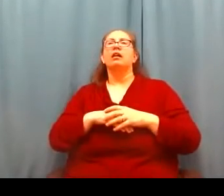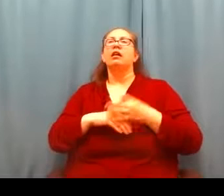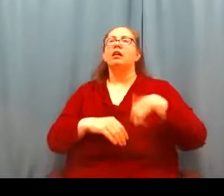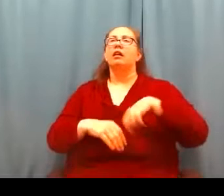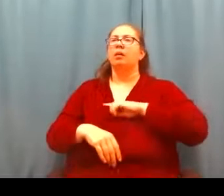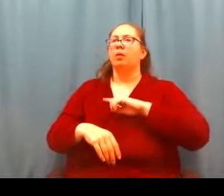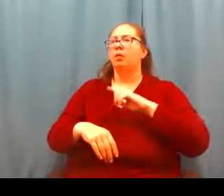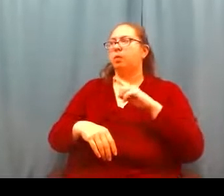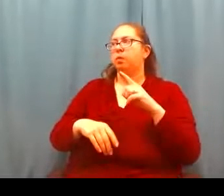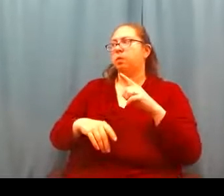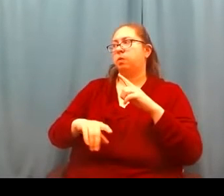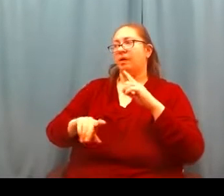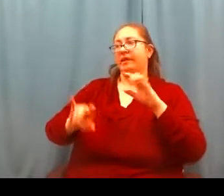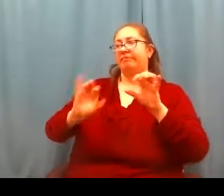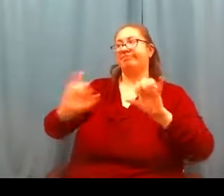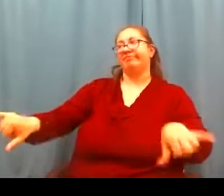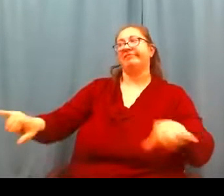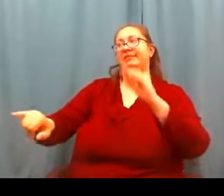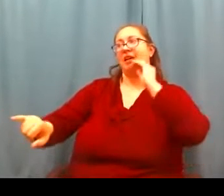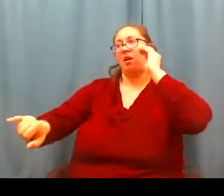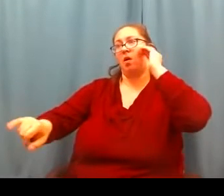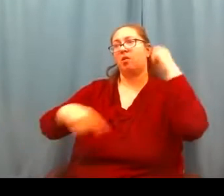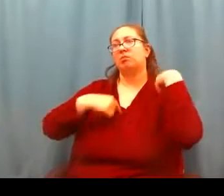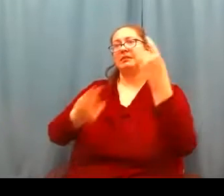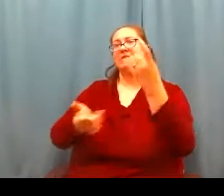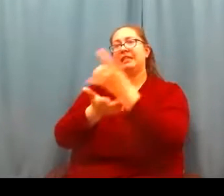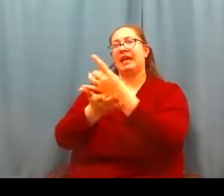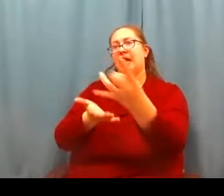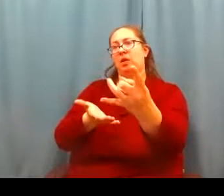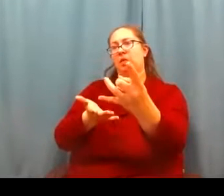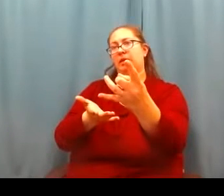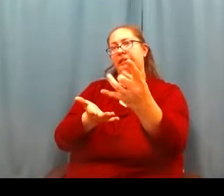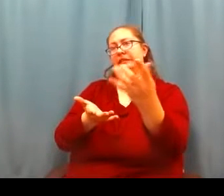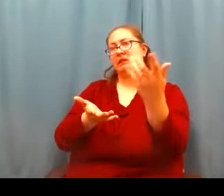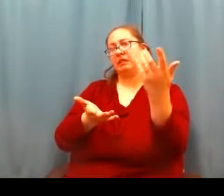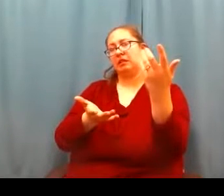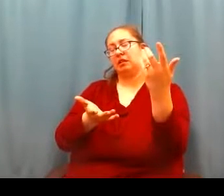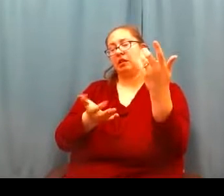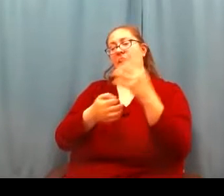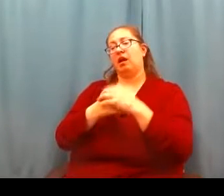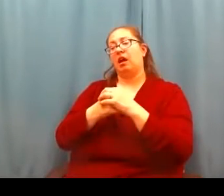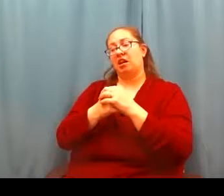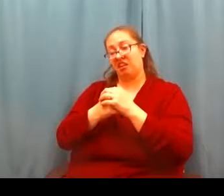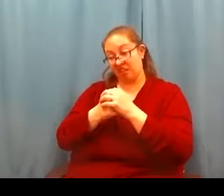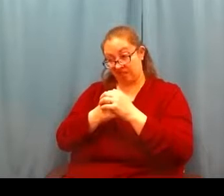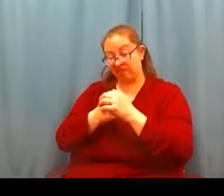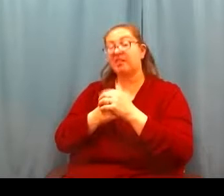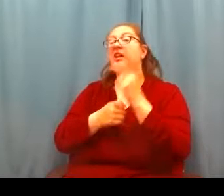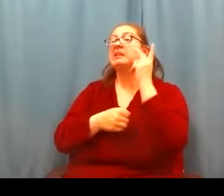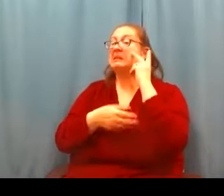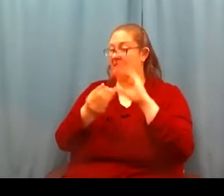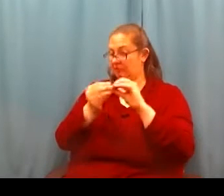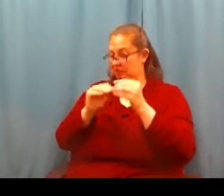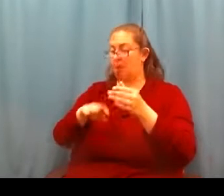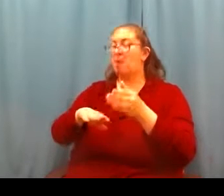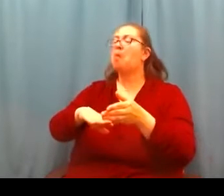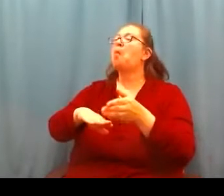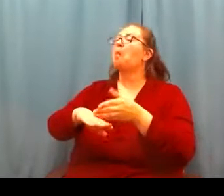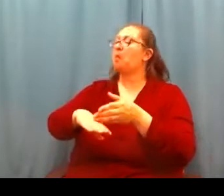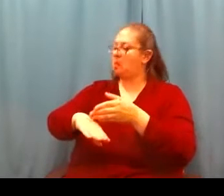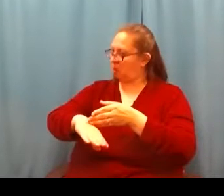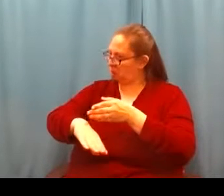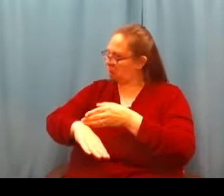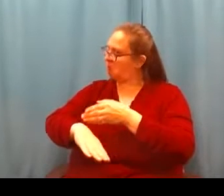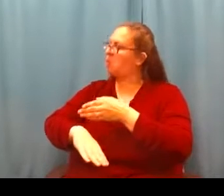weeks. And one of the things that is occurring is that we are seeing better numbers day to day,